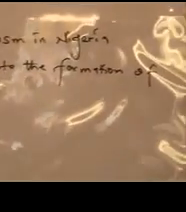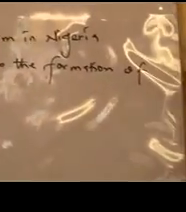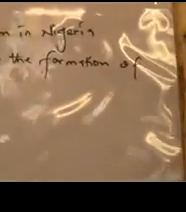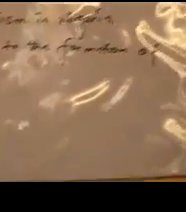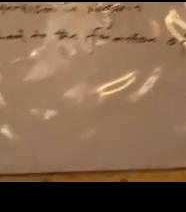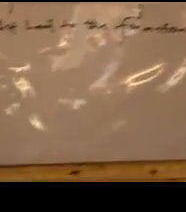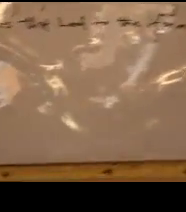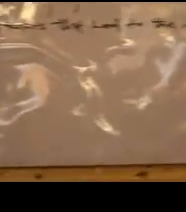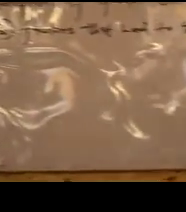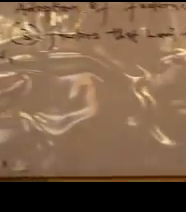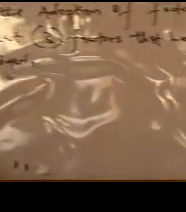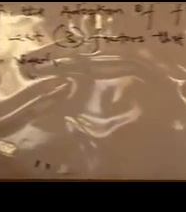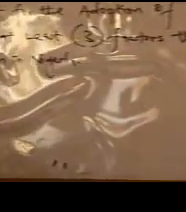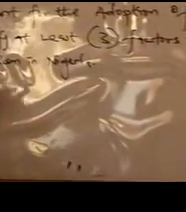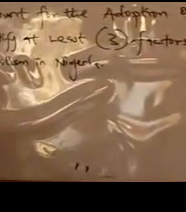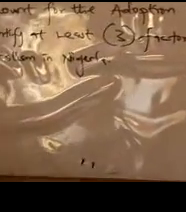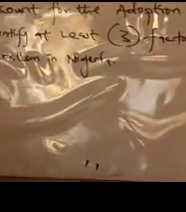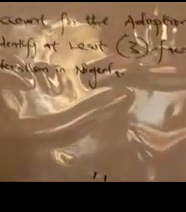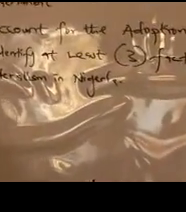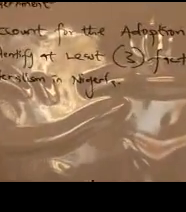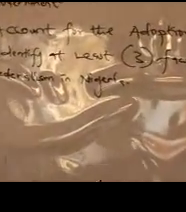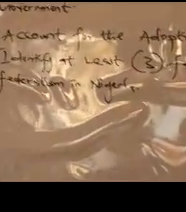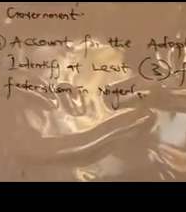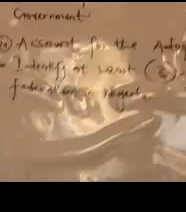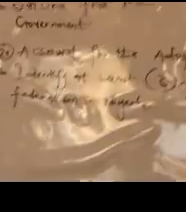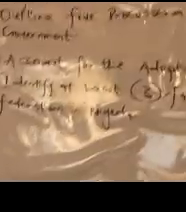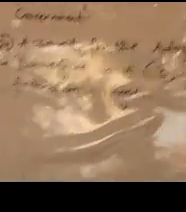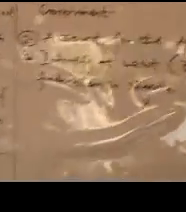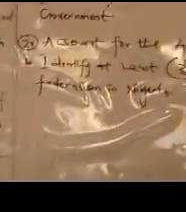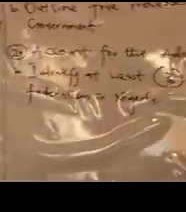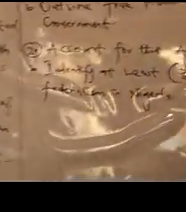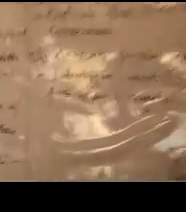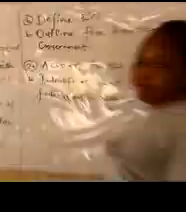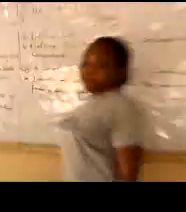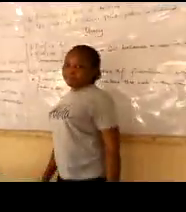formation of federalism in Nigeria.